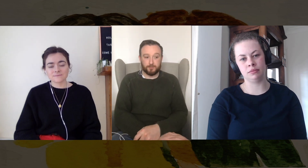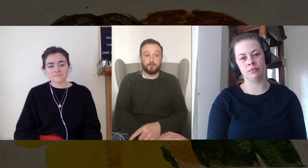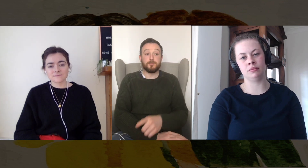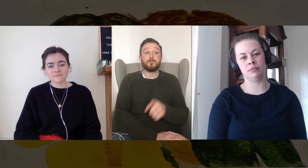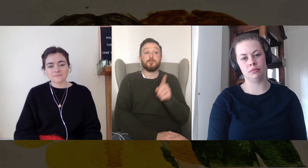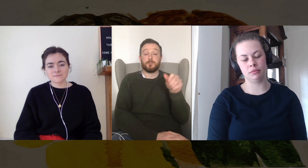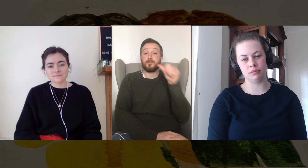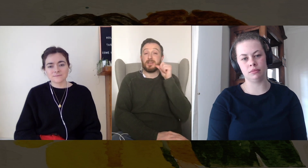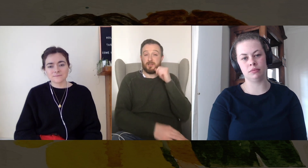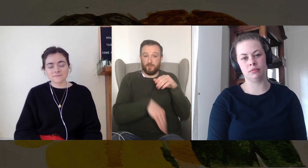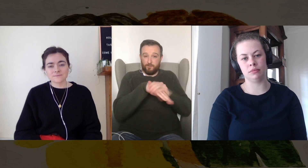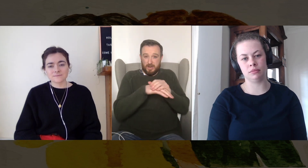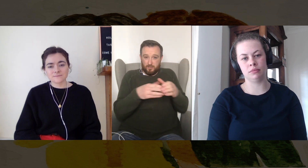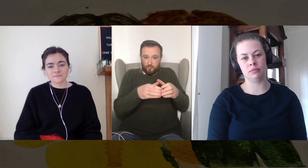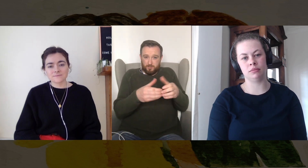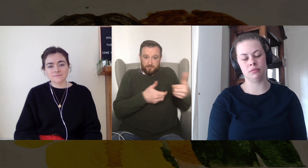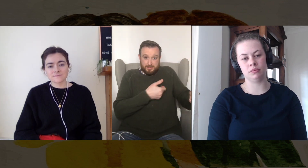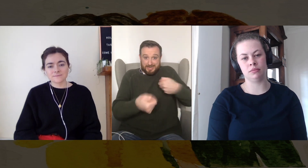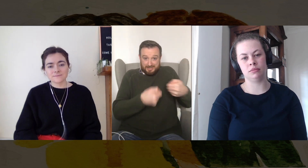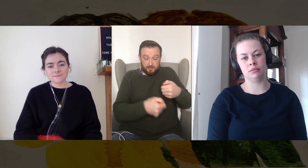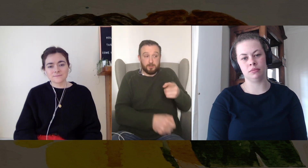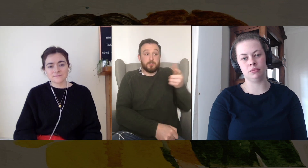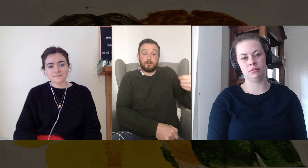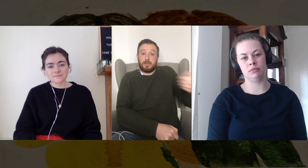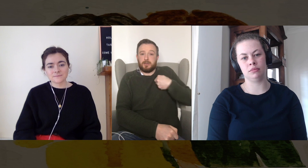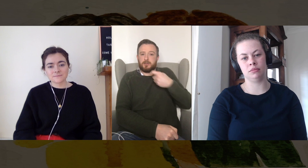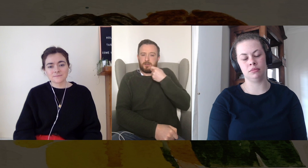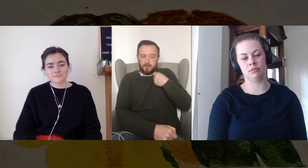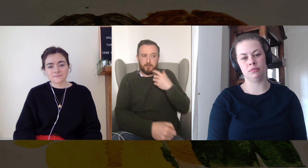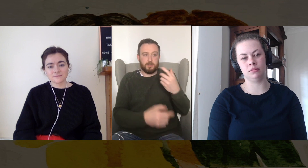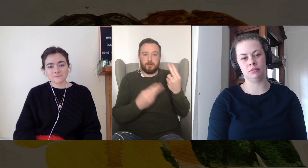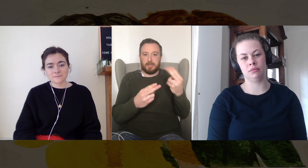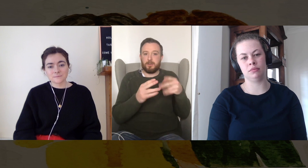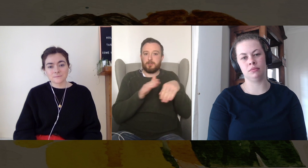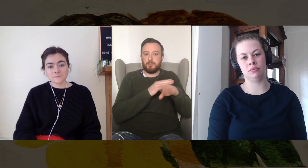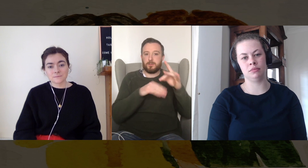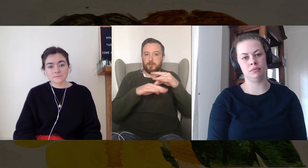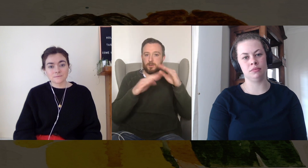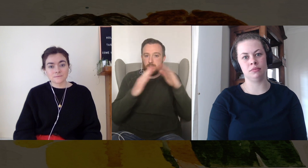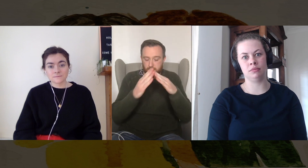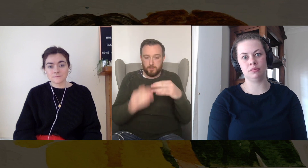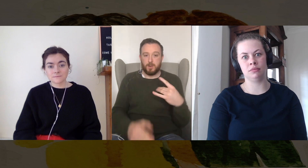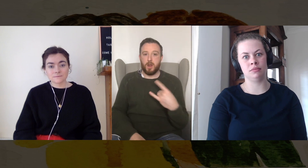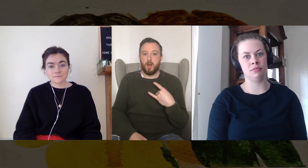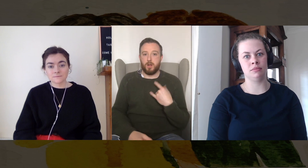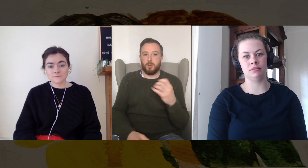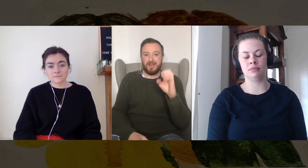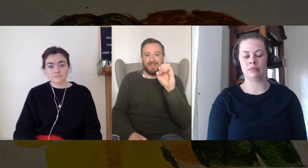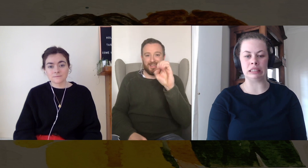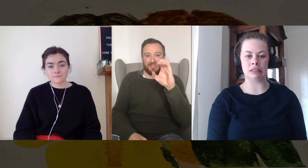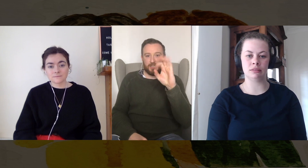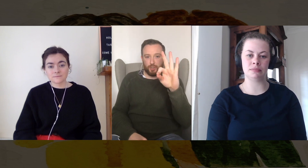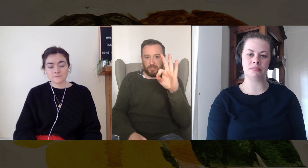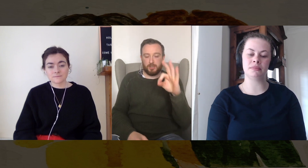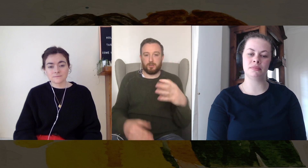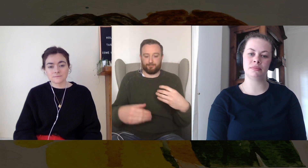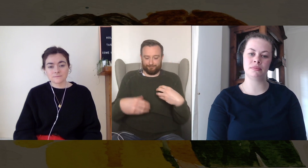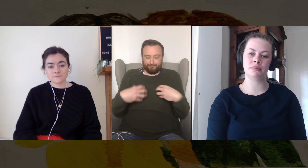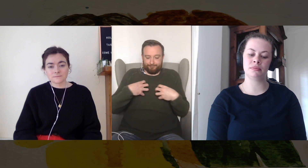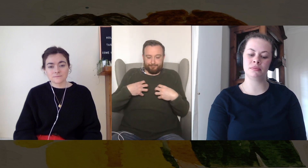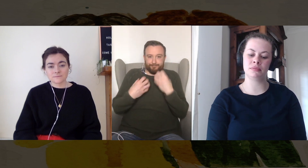shipped him over to America, and he's been over there. He does like 3 or 4 weeks, then he comes back to Dublin for 2 weeks, then he's back over